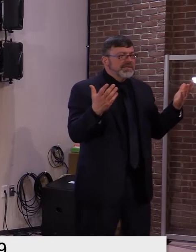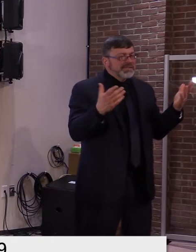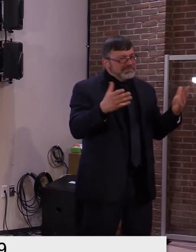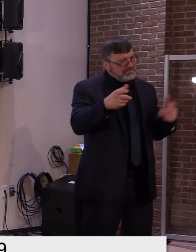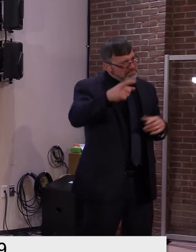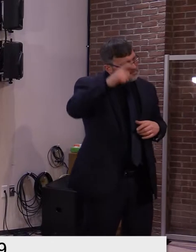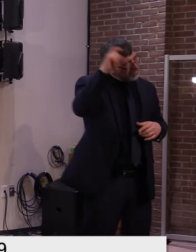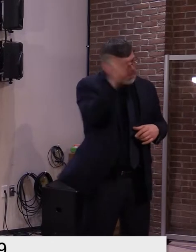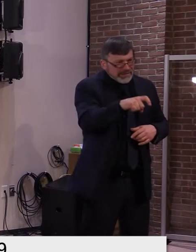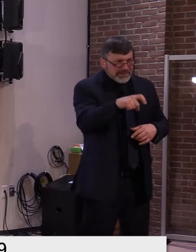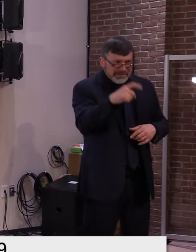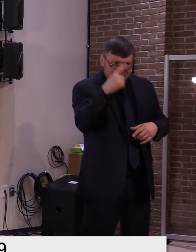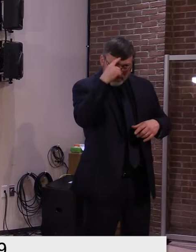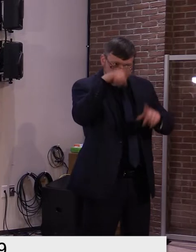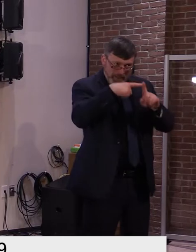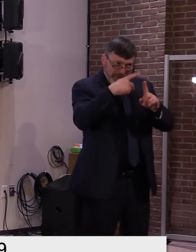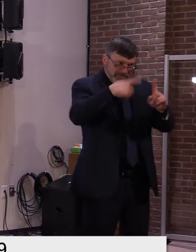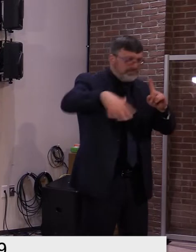Okay, thank you.